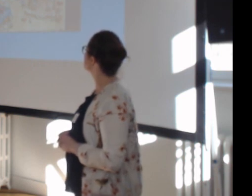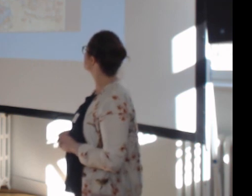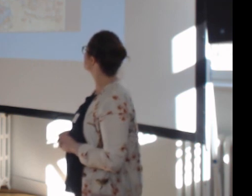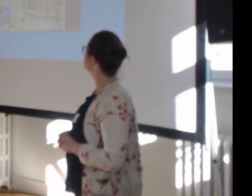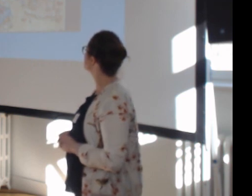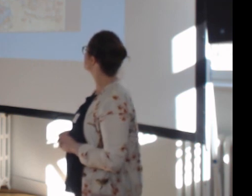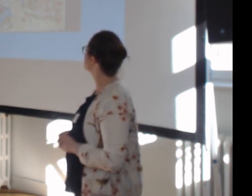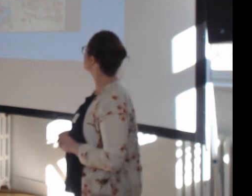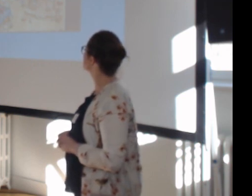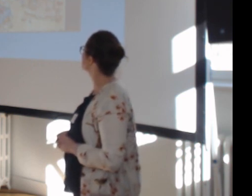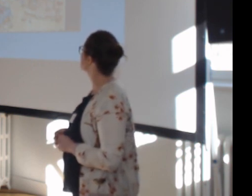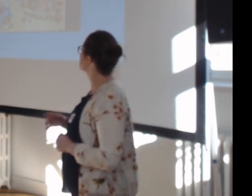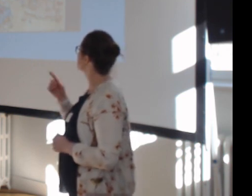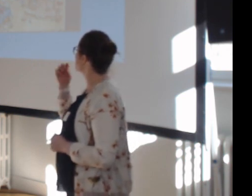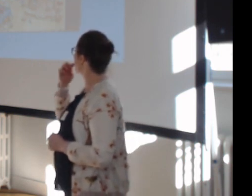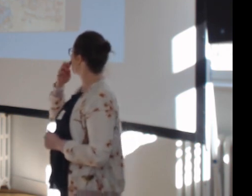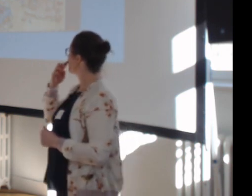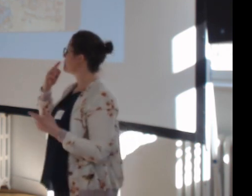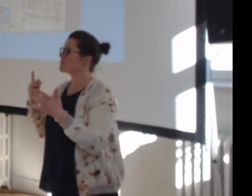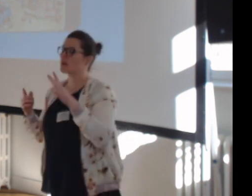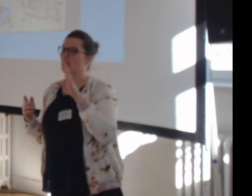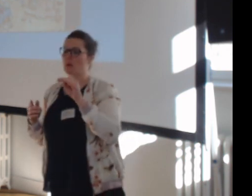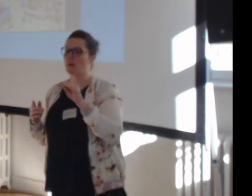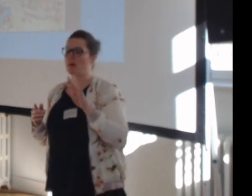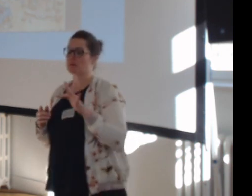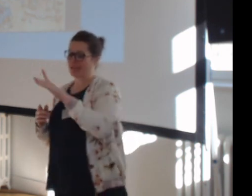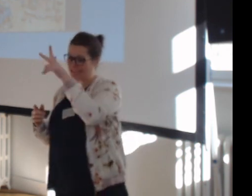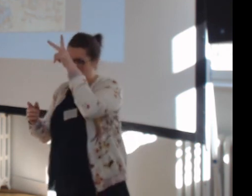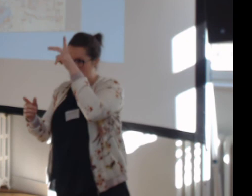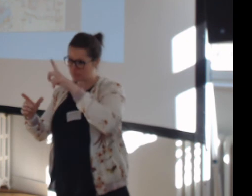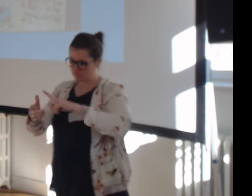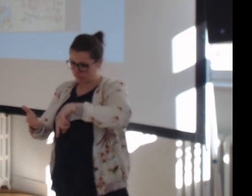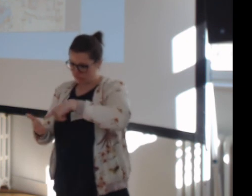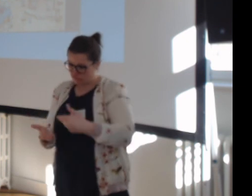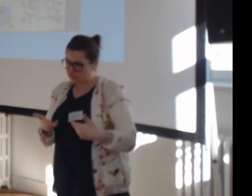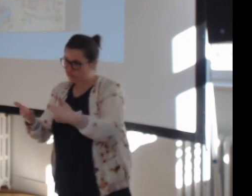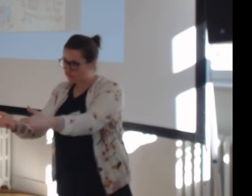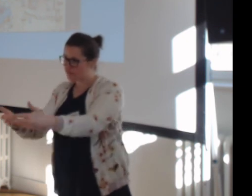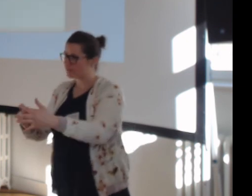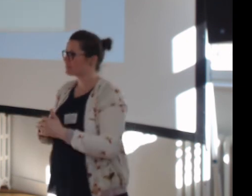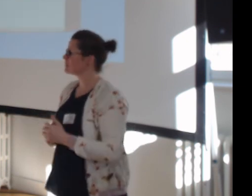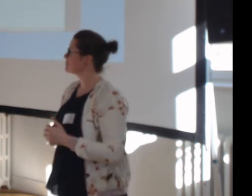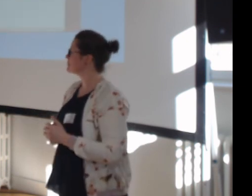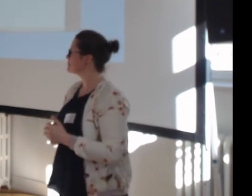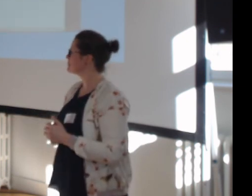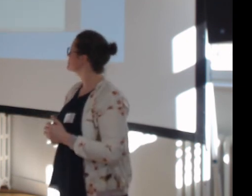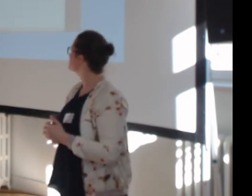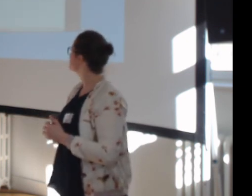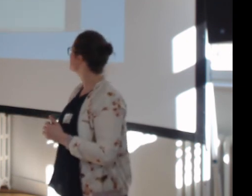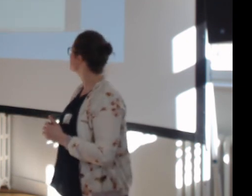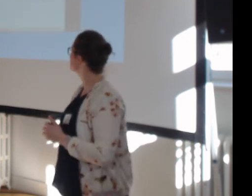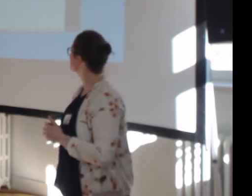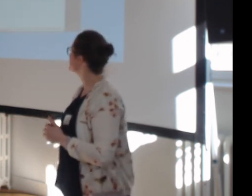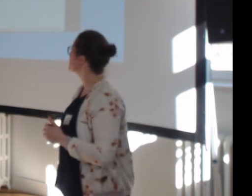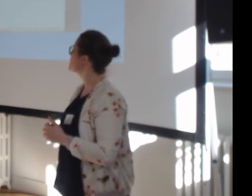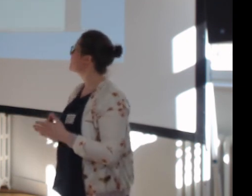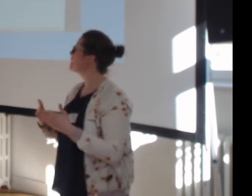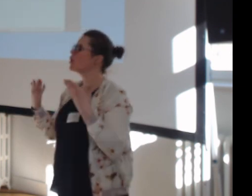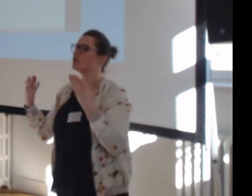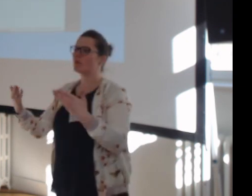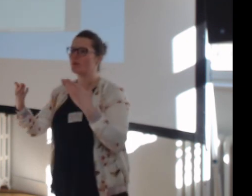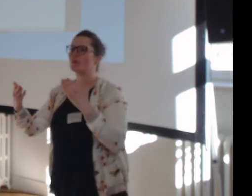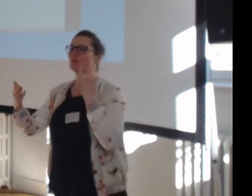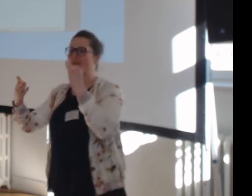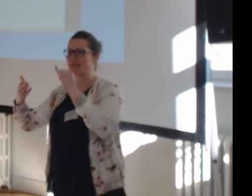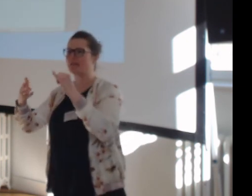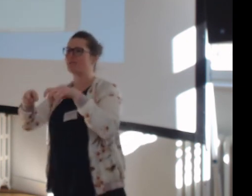porch. She is bringing one more plate with a roast chicken to the table. They'll itch with pain. So now I'm moving